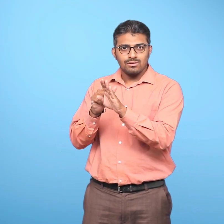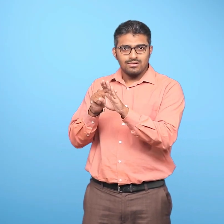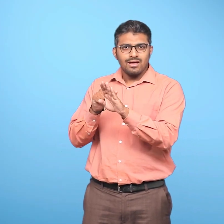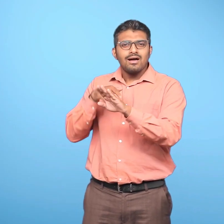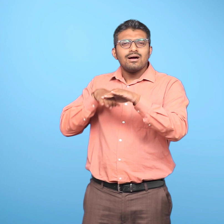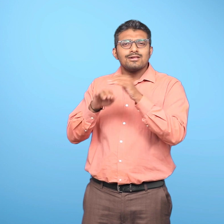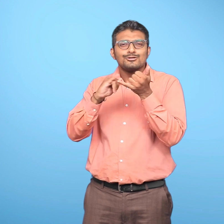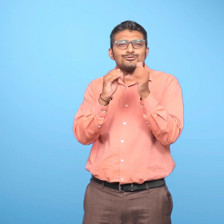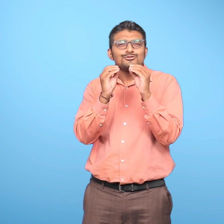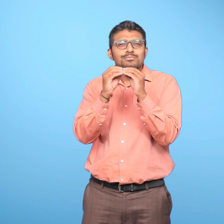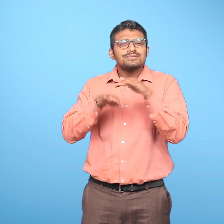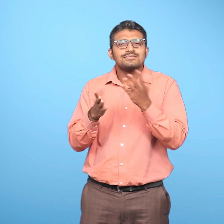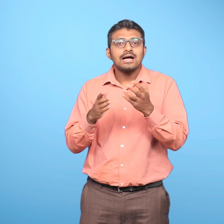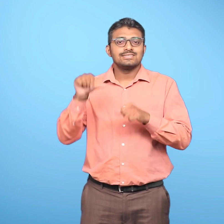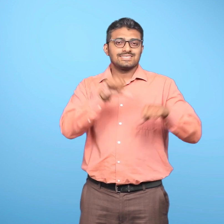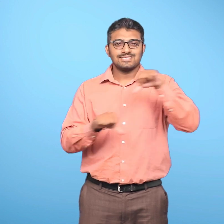entitled Science 1.